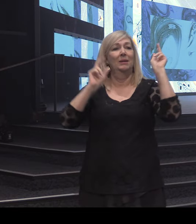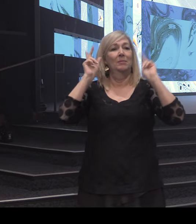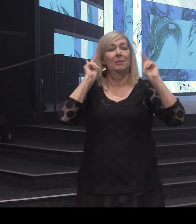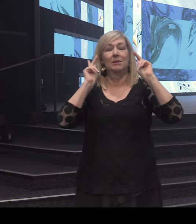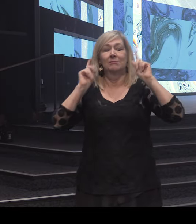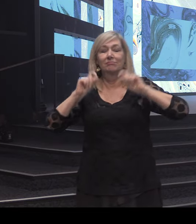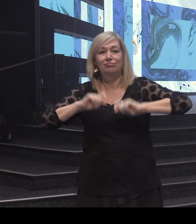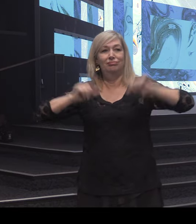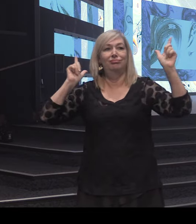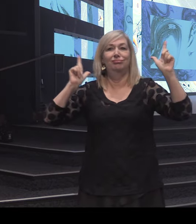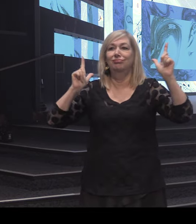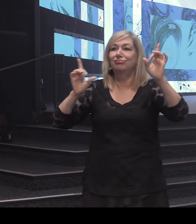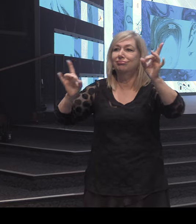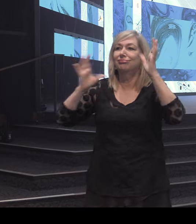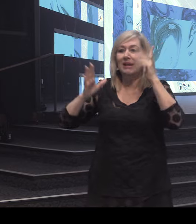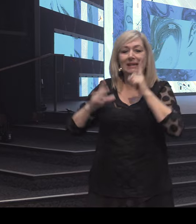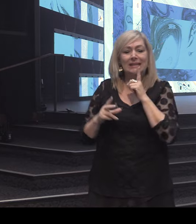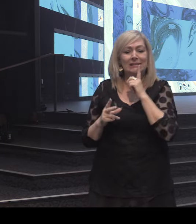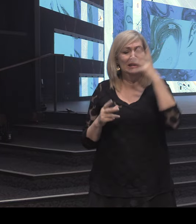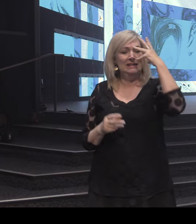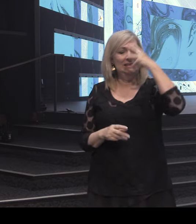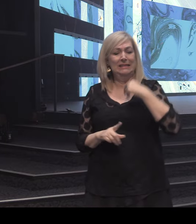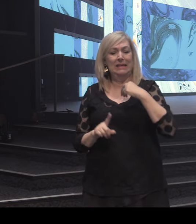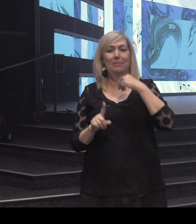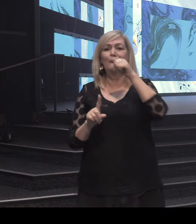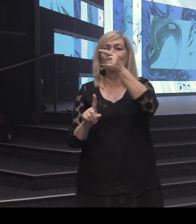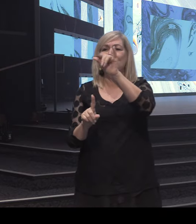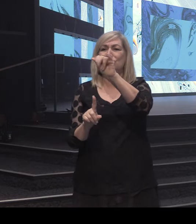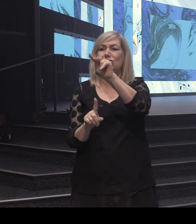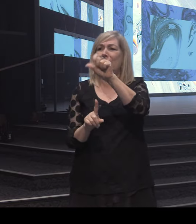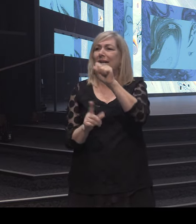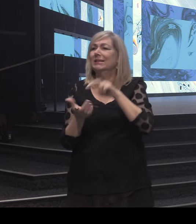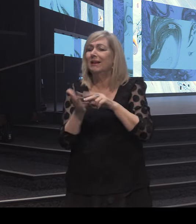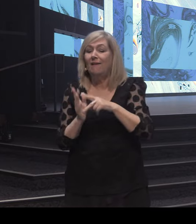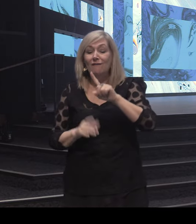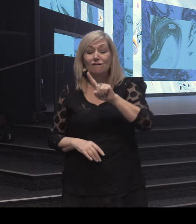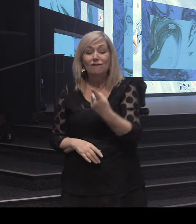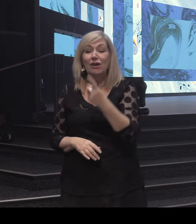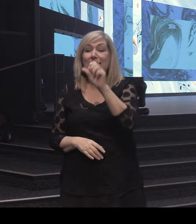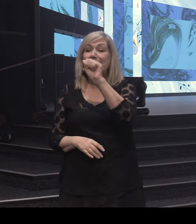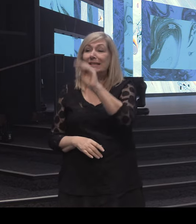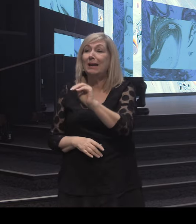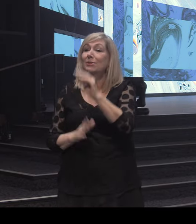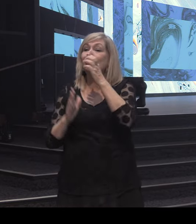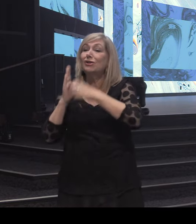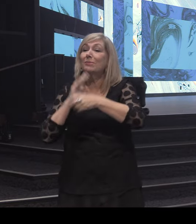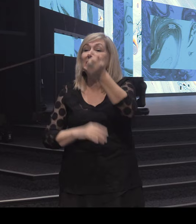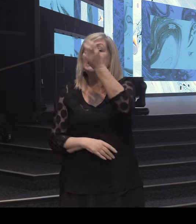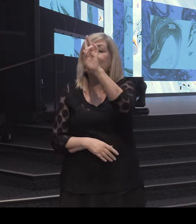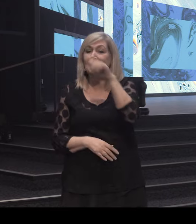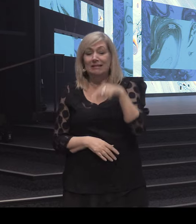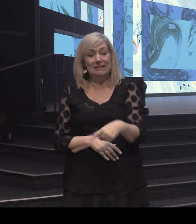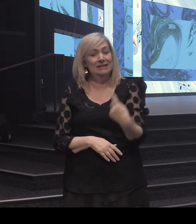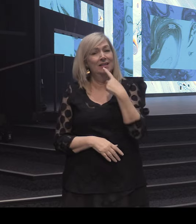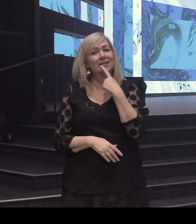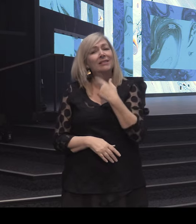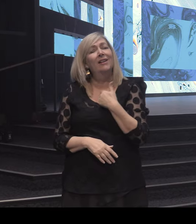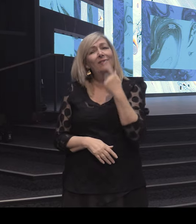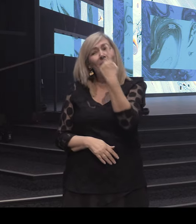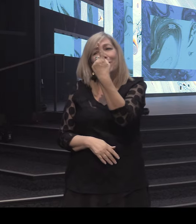giants. Ooh, I love this part. 1 Samuel chapter 17 is a wonderful